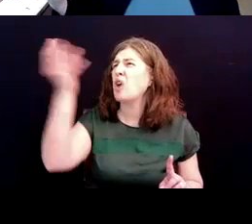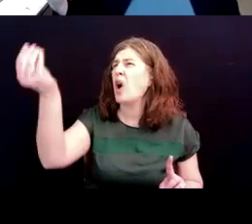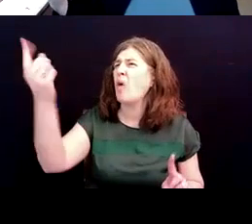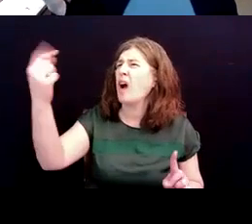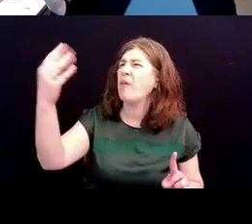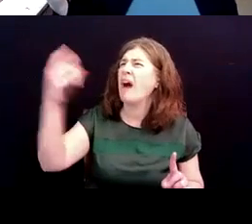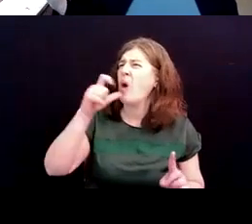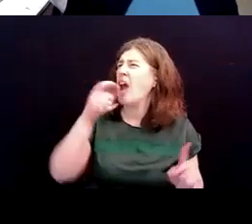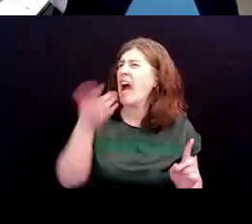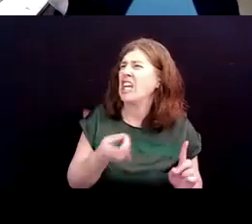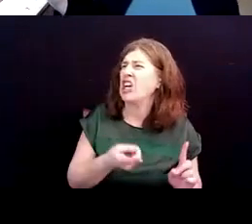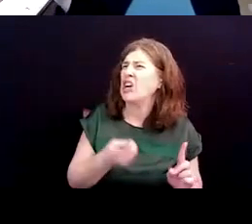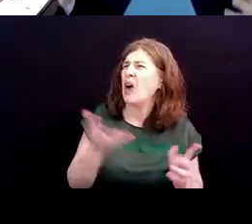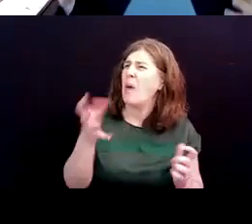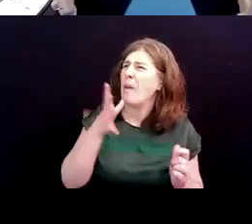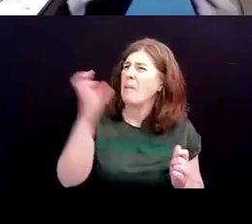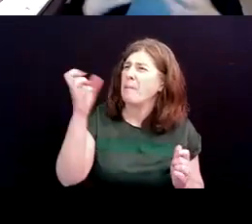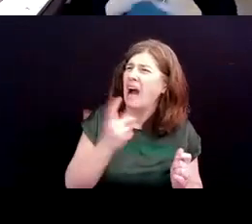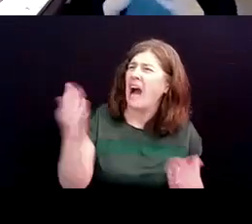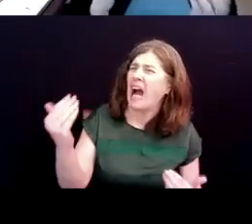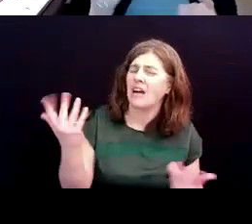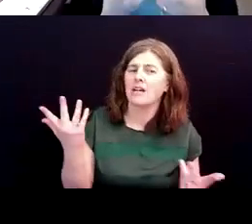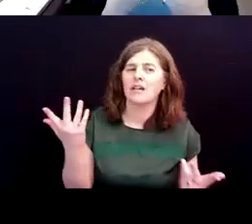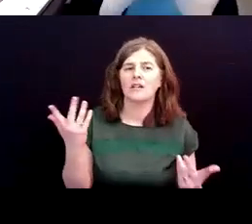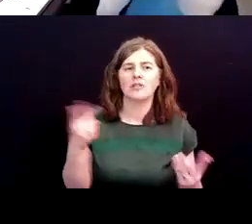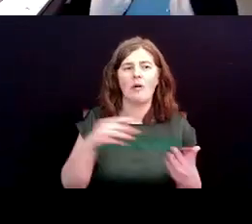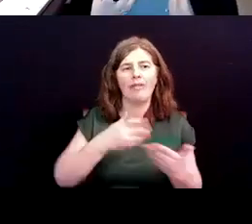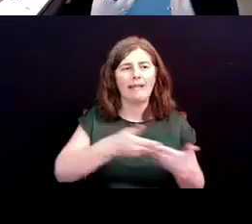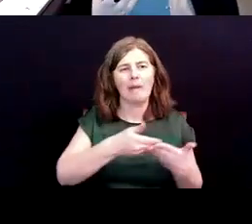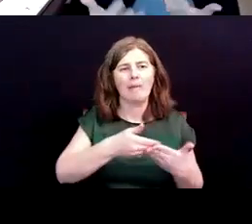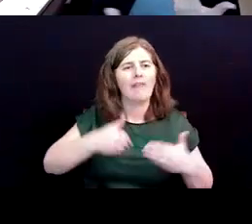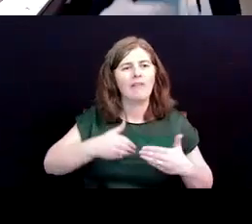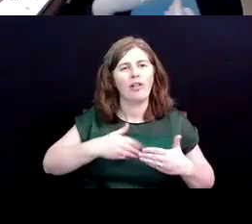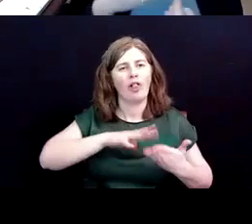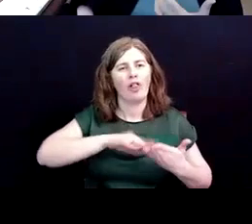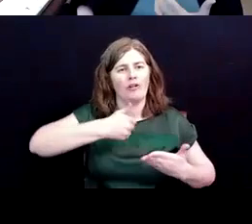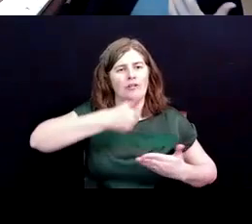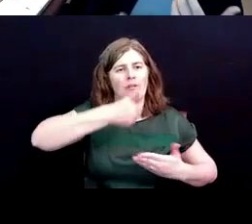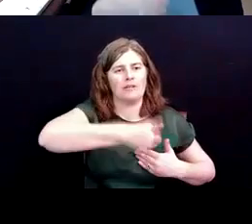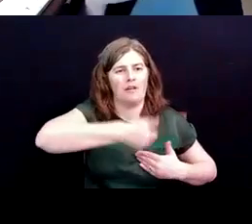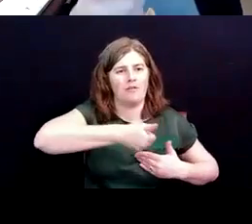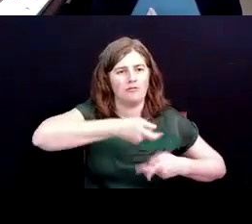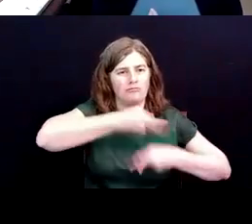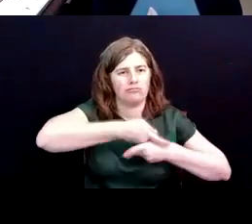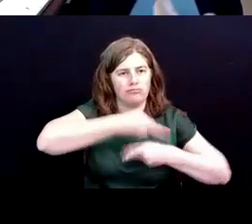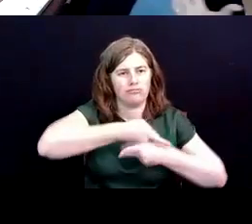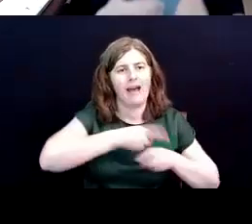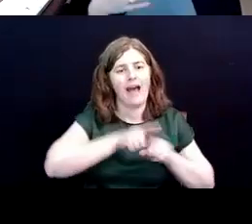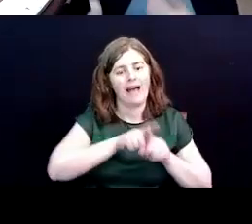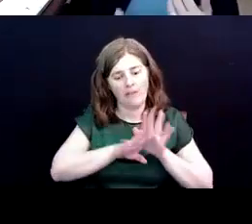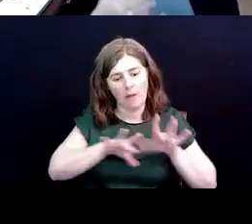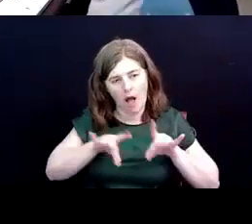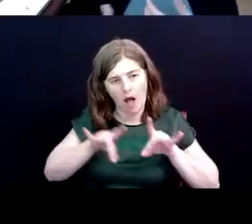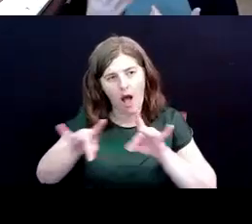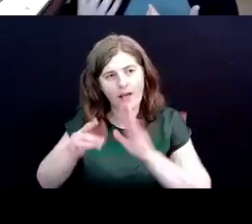you're not here now, and I want you back, right? So they haven't learned to soothe themselves, but as they develop, they learn those skills. Our